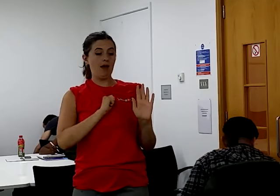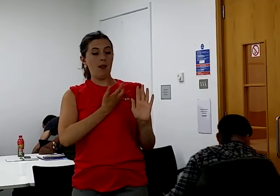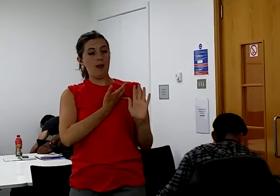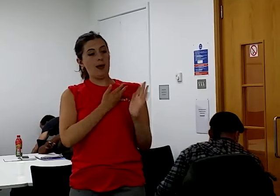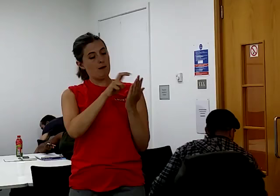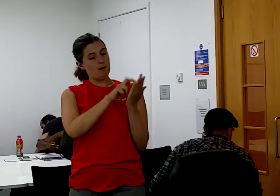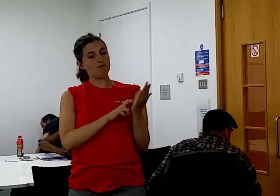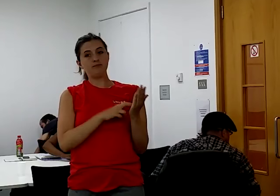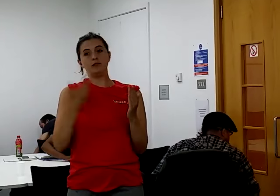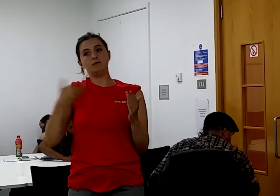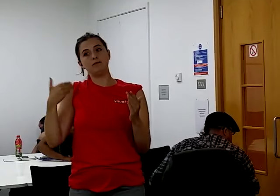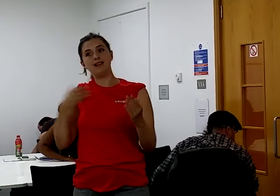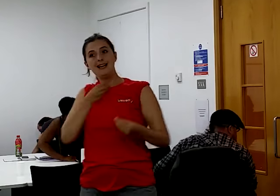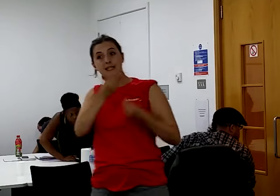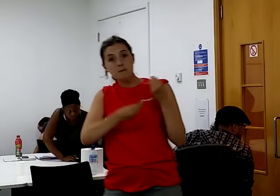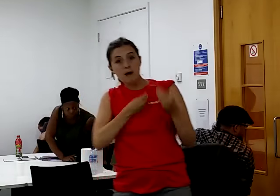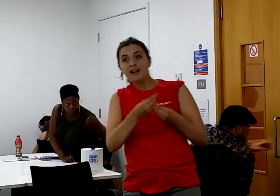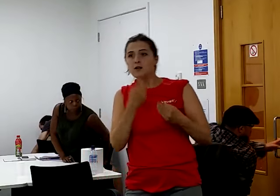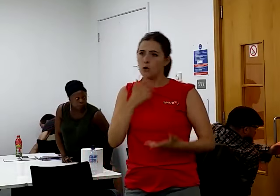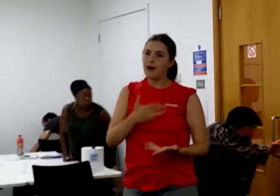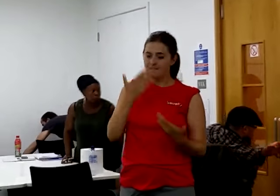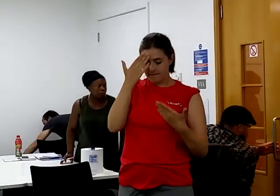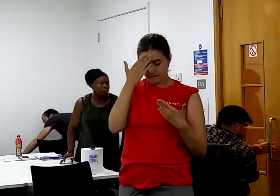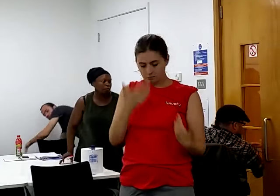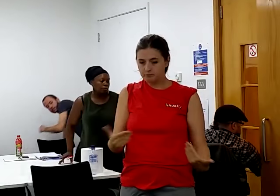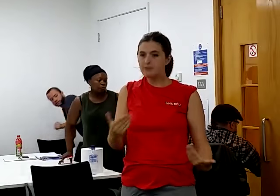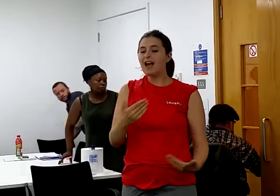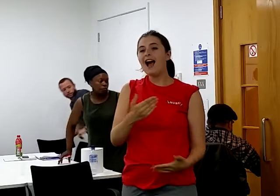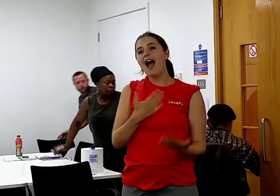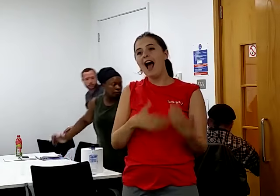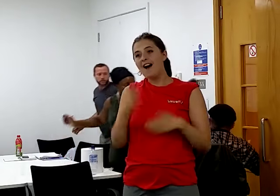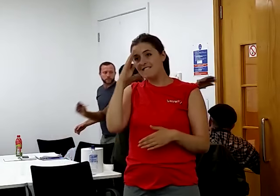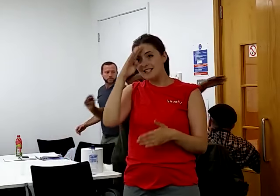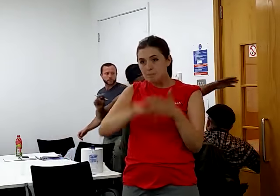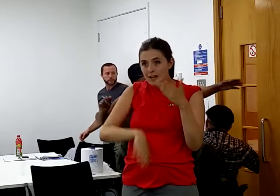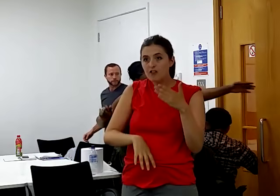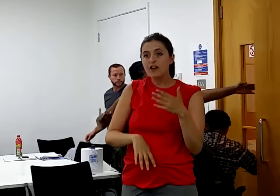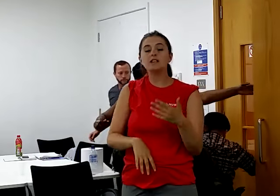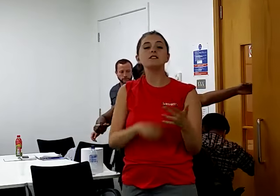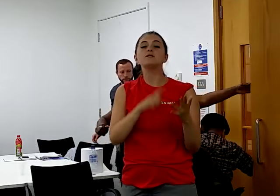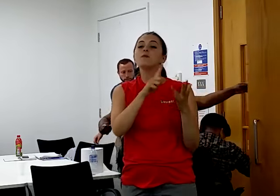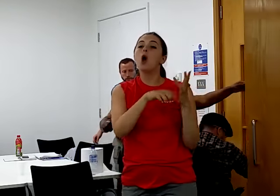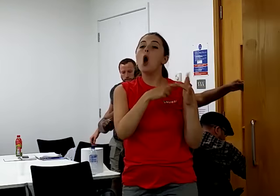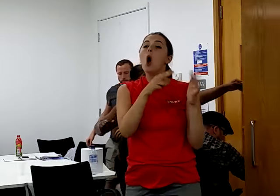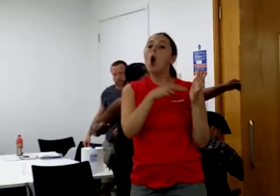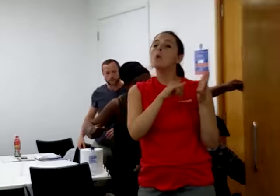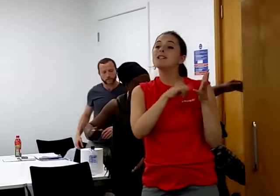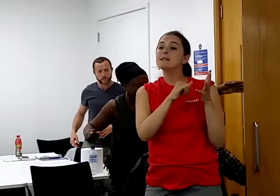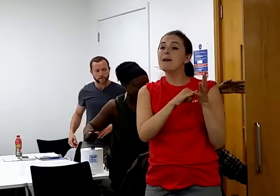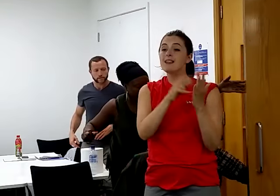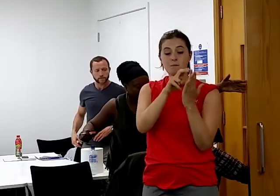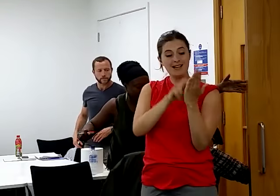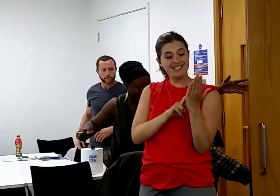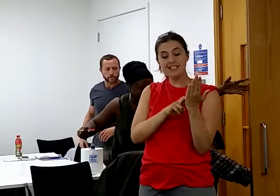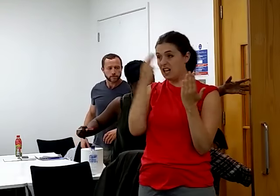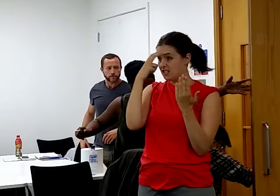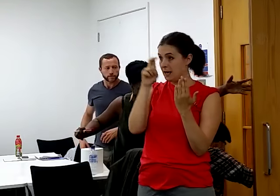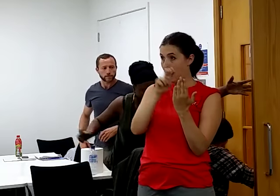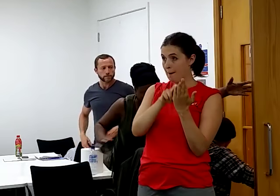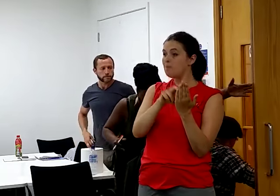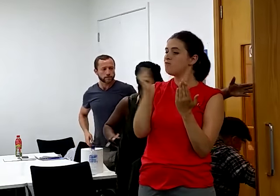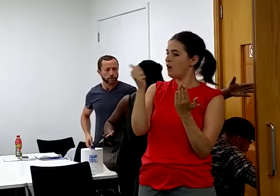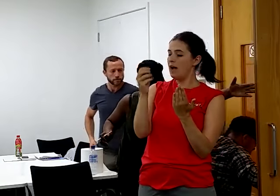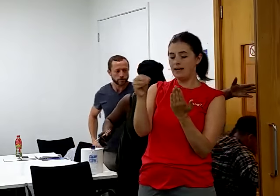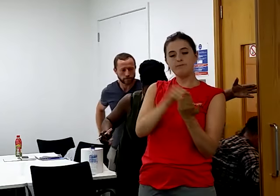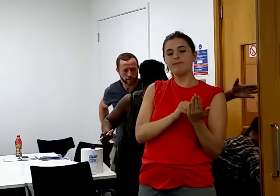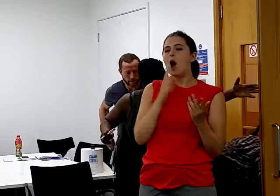just explained my credentials in terms of my desire to get involved. He took my details, said he would be in contact after he spoke to